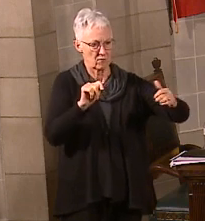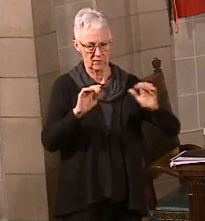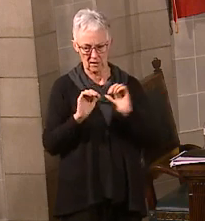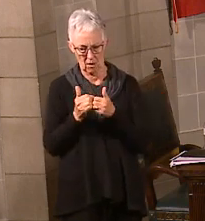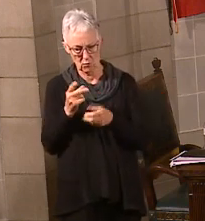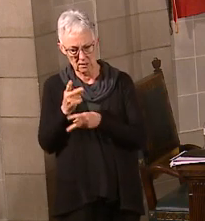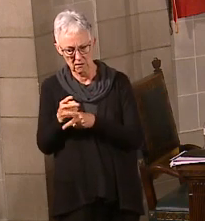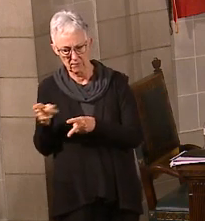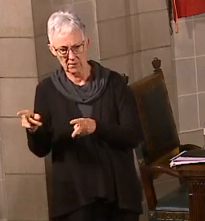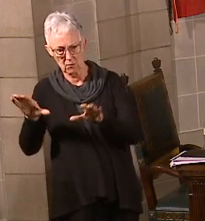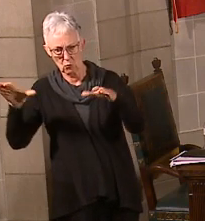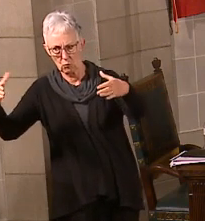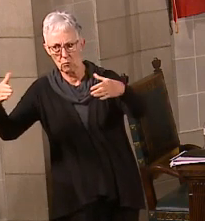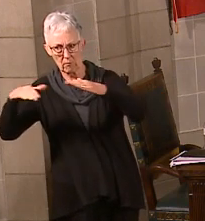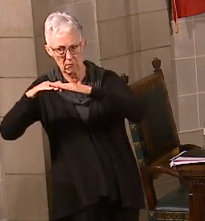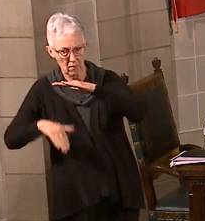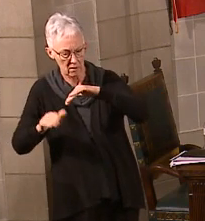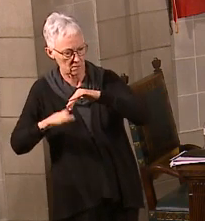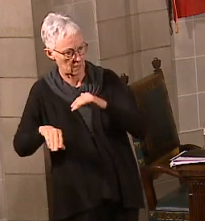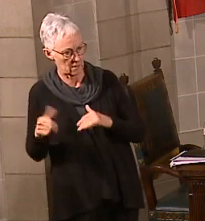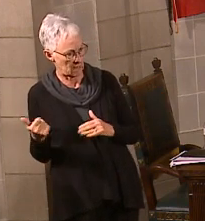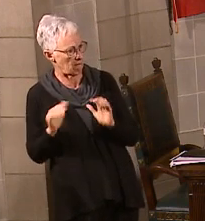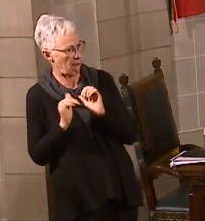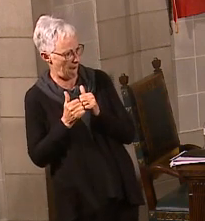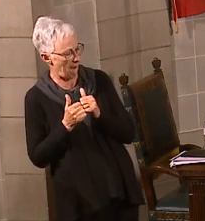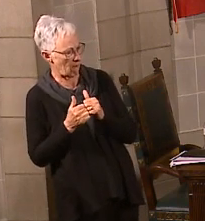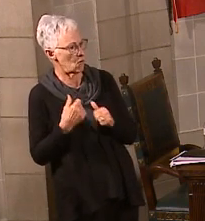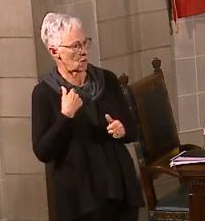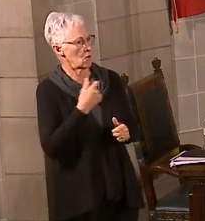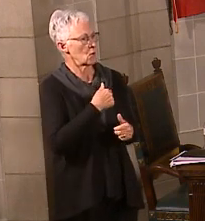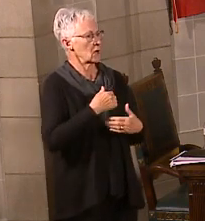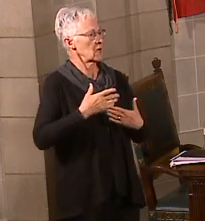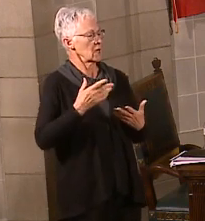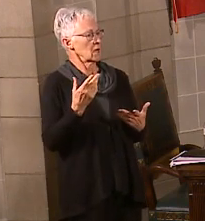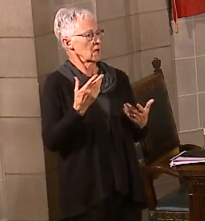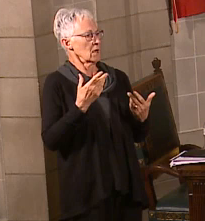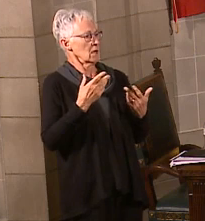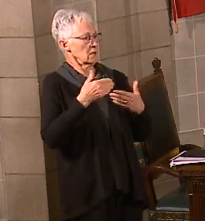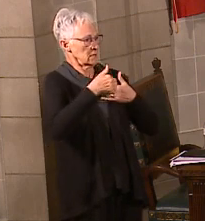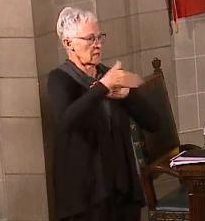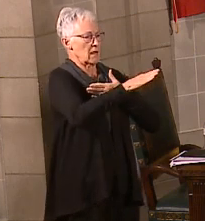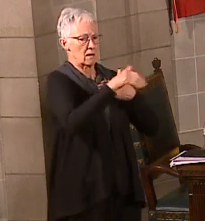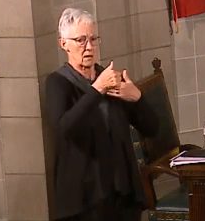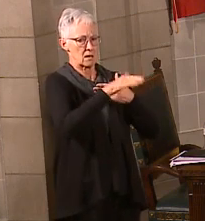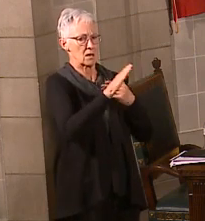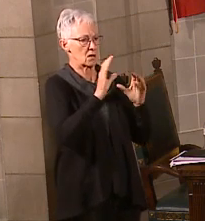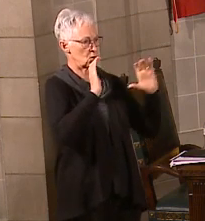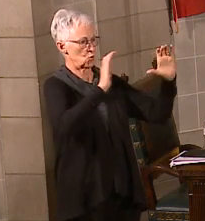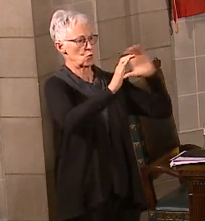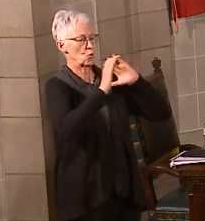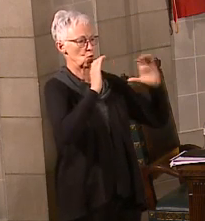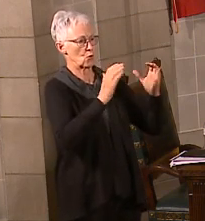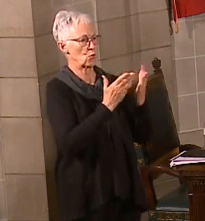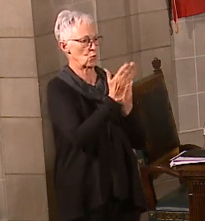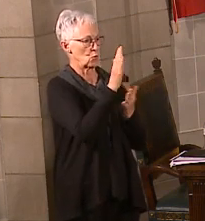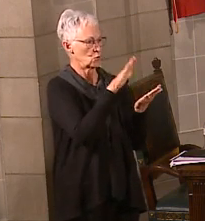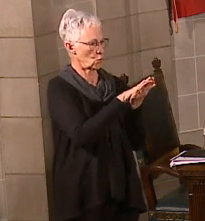I know other steps that have taken, we appreciate Dr. Grover has sent out communications through the school district to